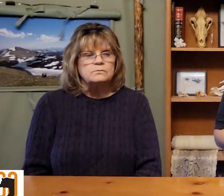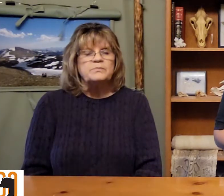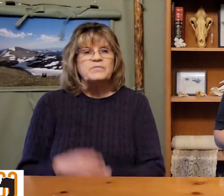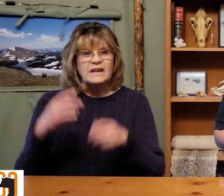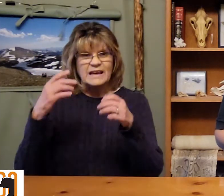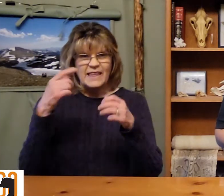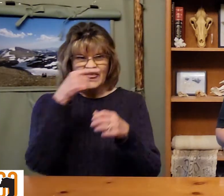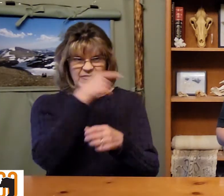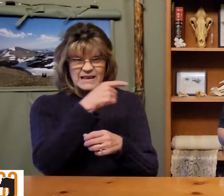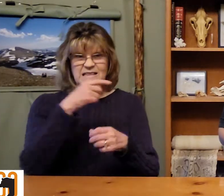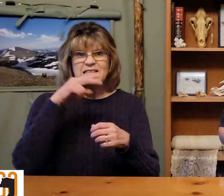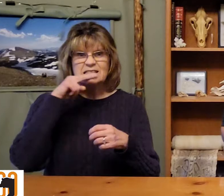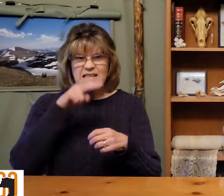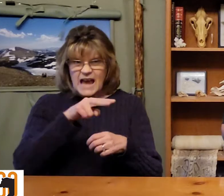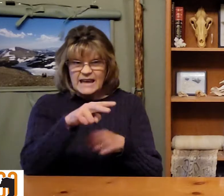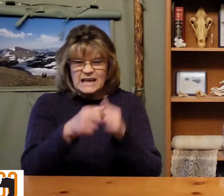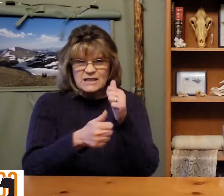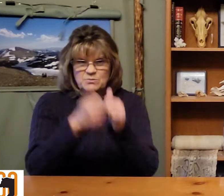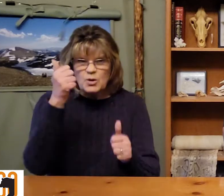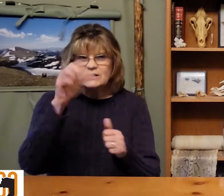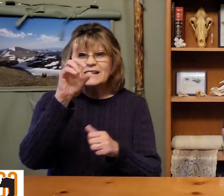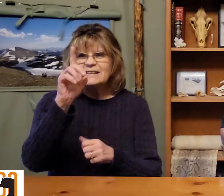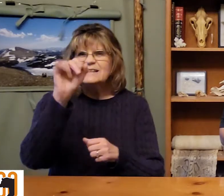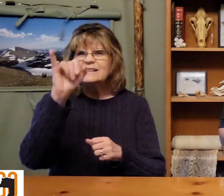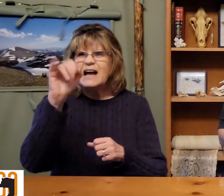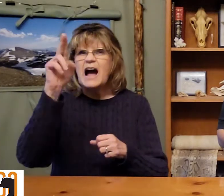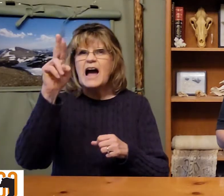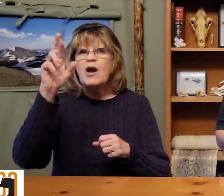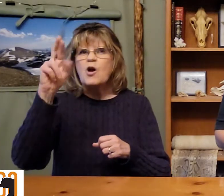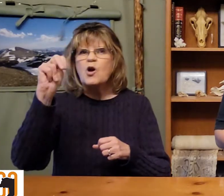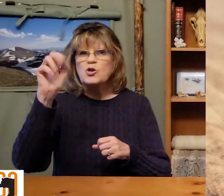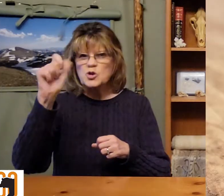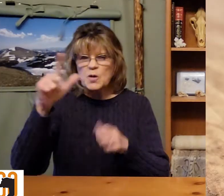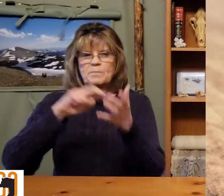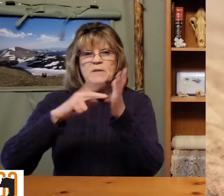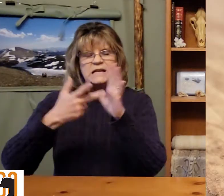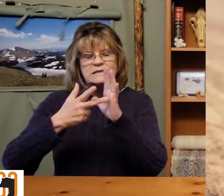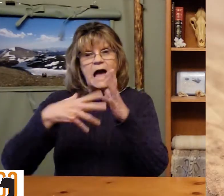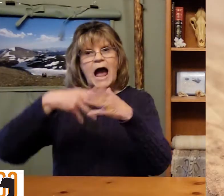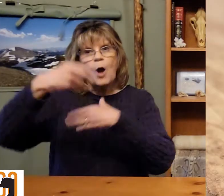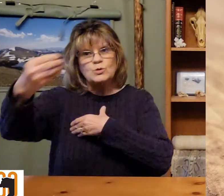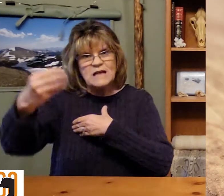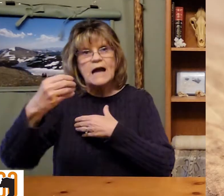This snake is mostly diurnal, or out in the daytime.